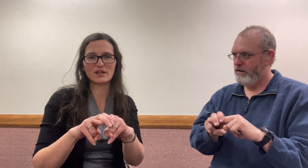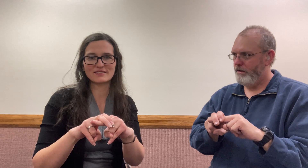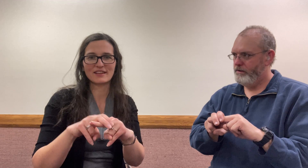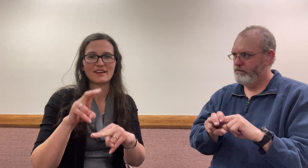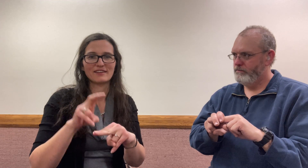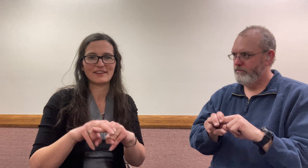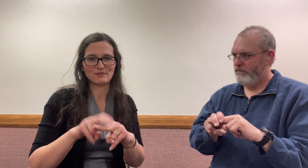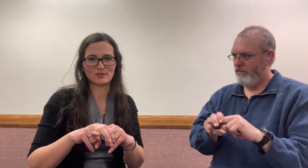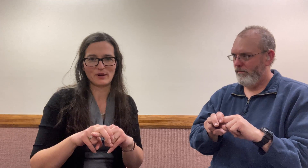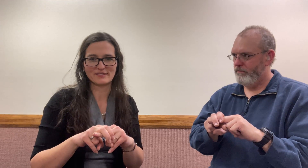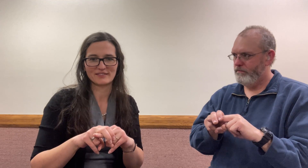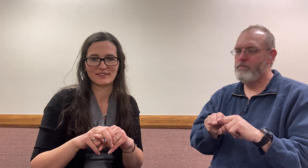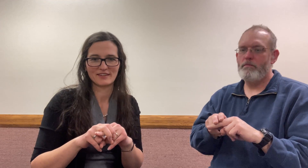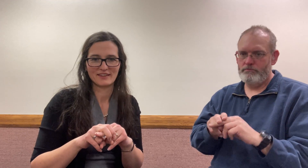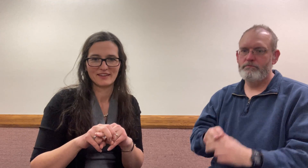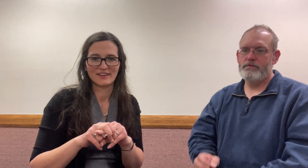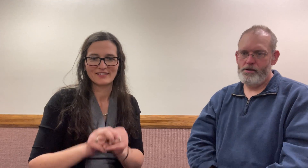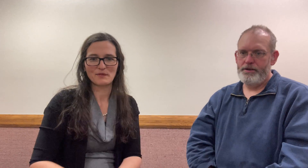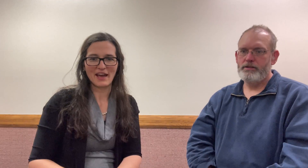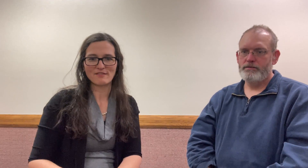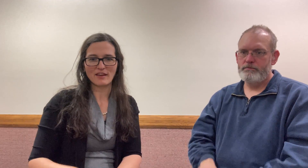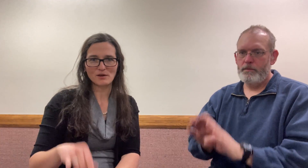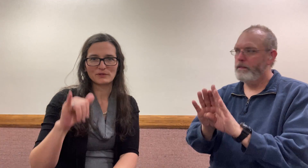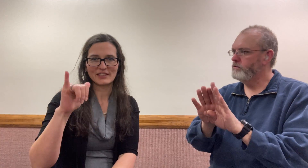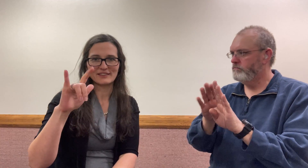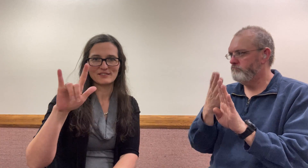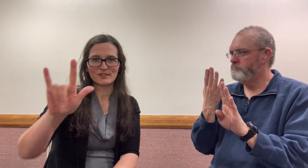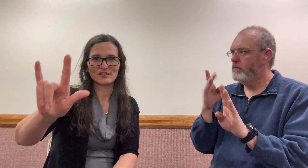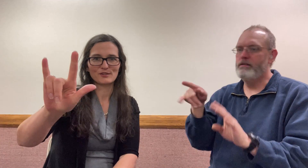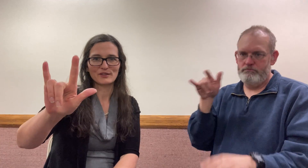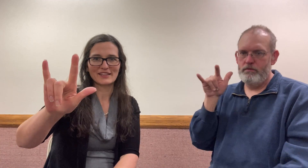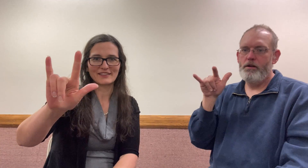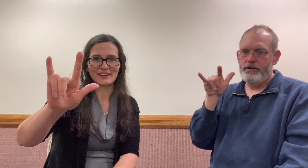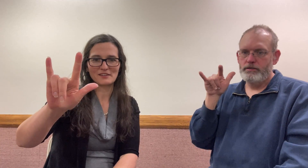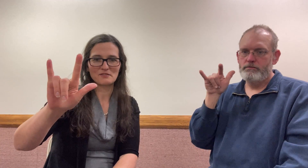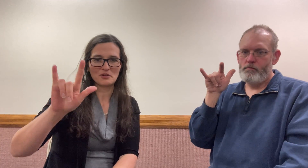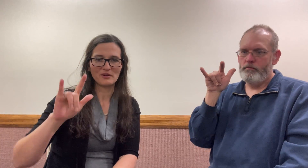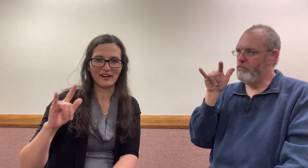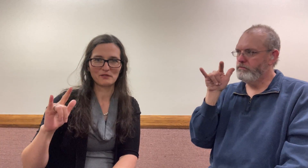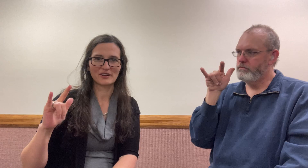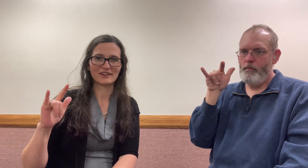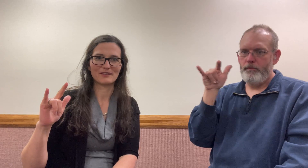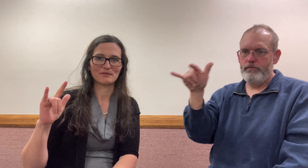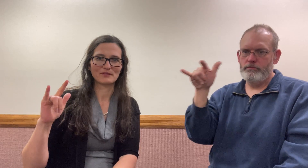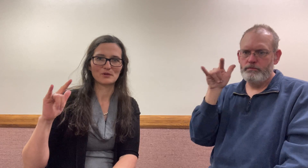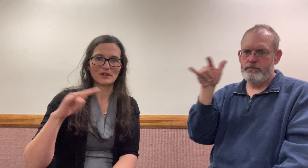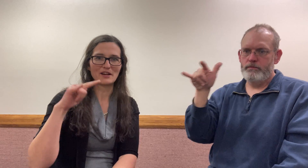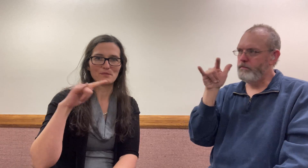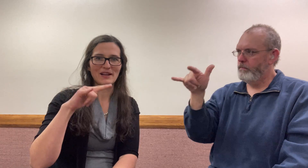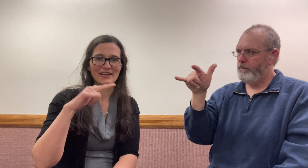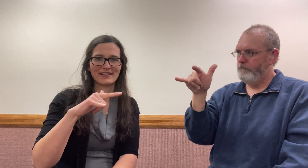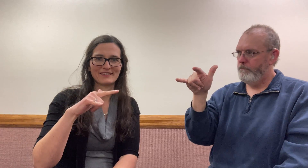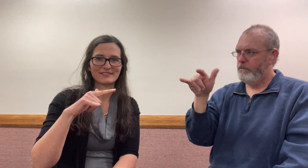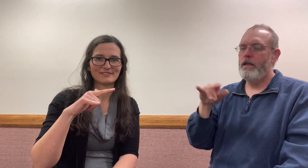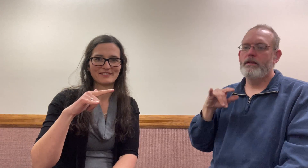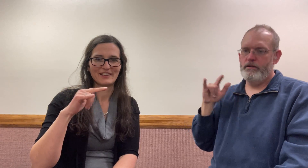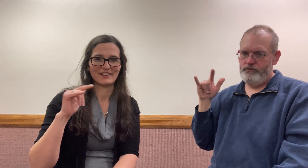once, nouns are twice. And then we have airplane, so you're gonna do like I love you, and we're gonna go airplane. And